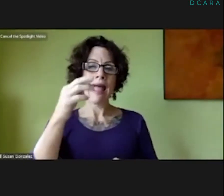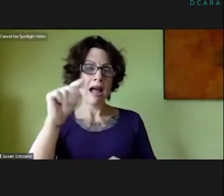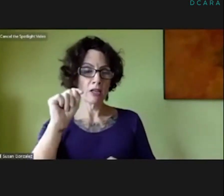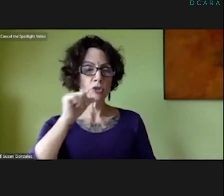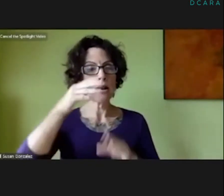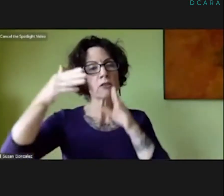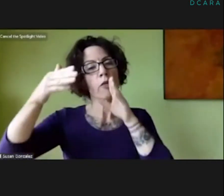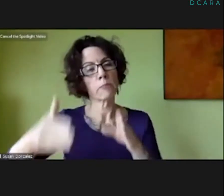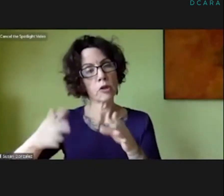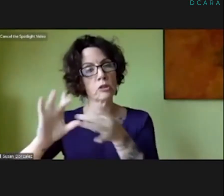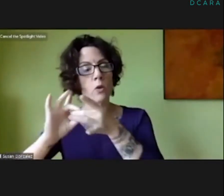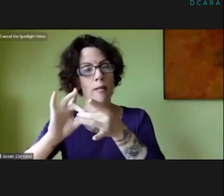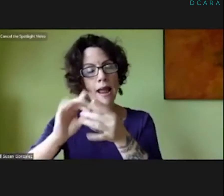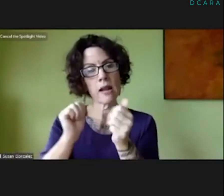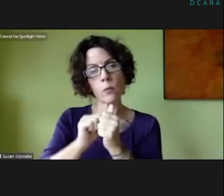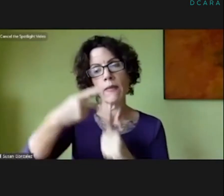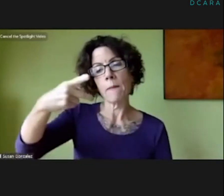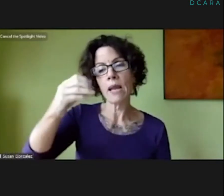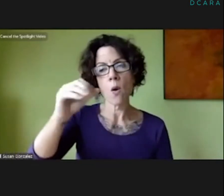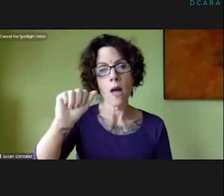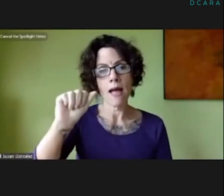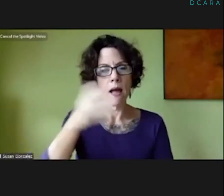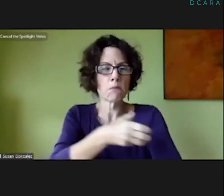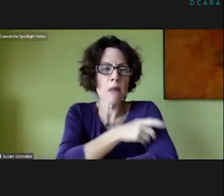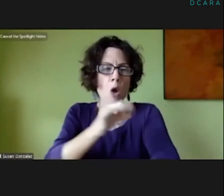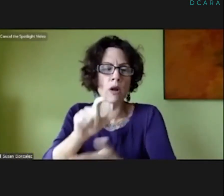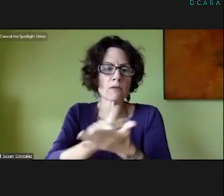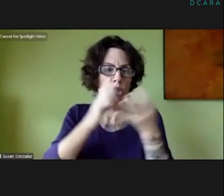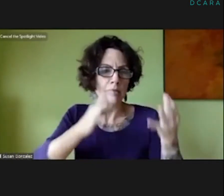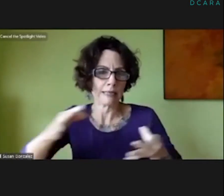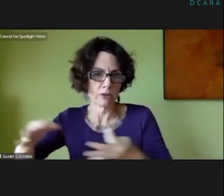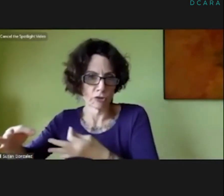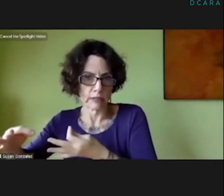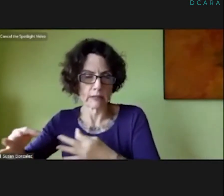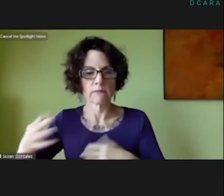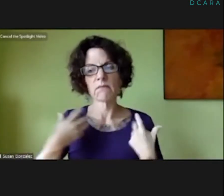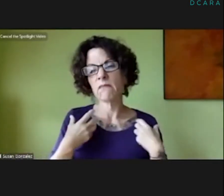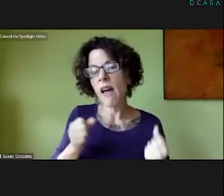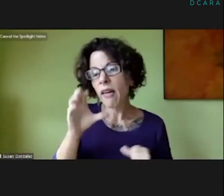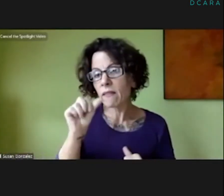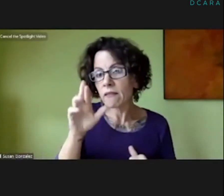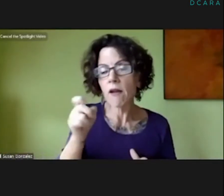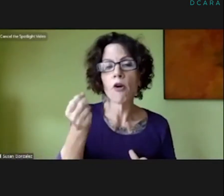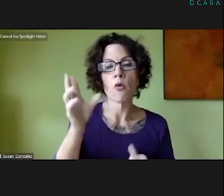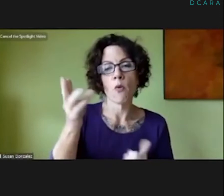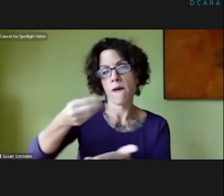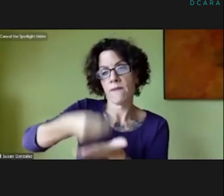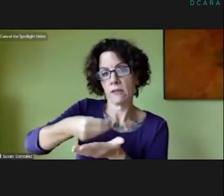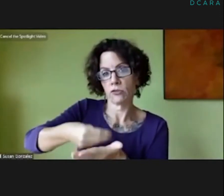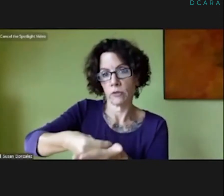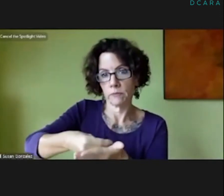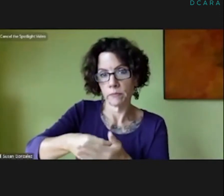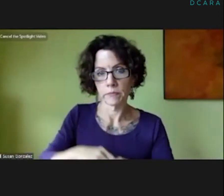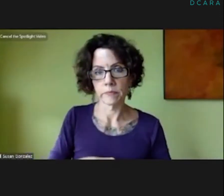An agent is a person who coordinates with the POA, power of attorney, for decisions related to healthcare